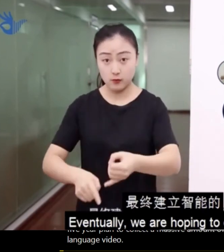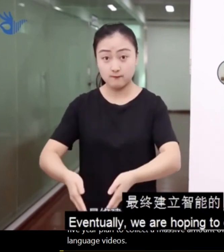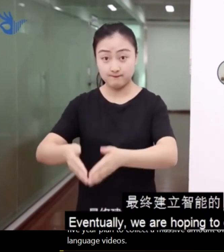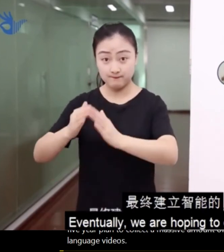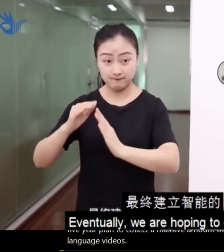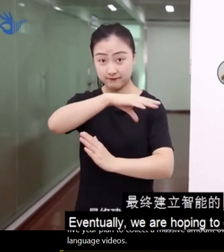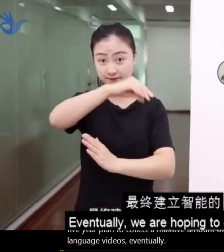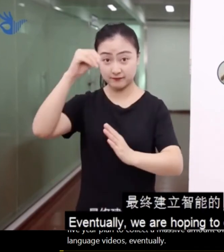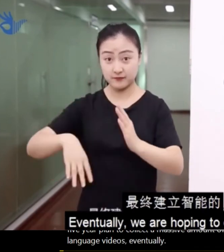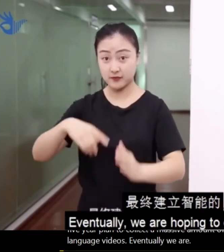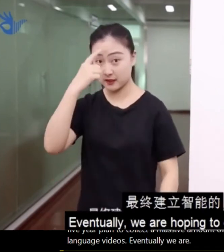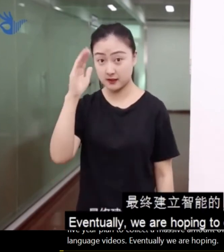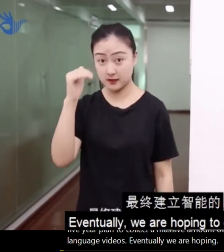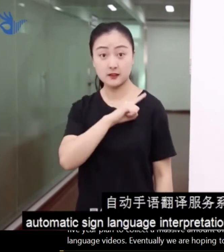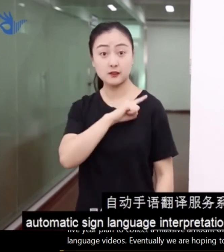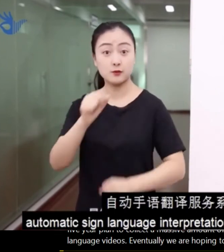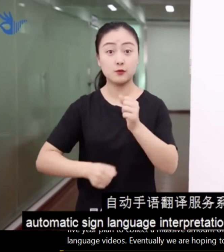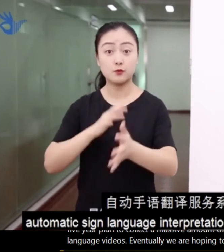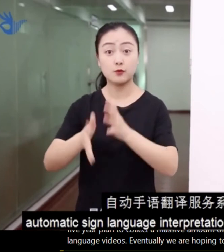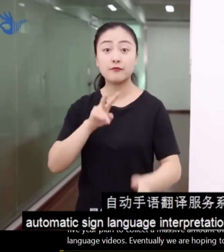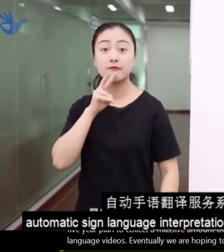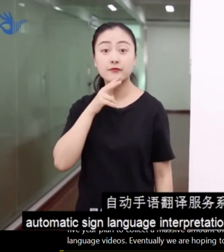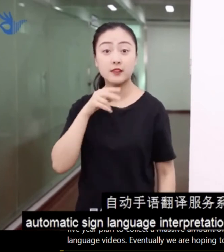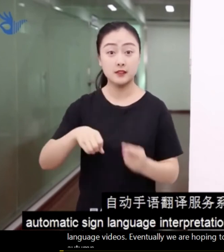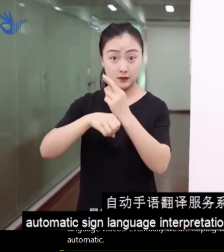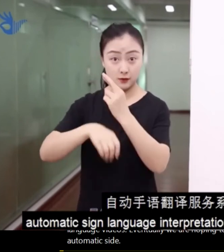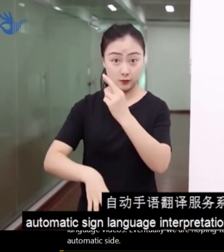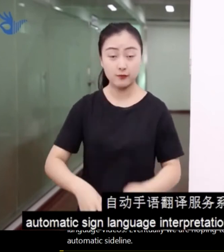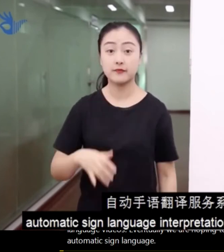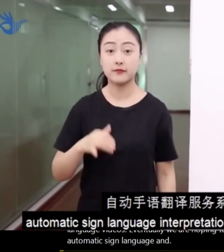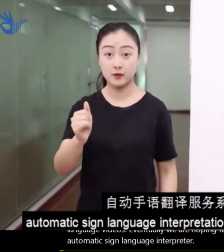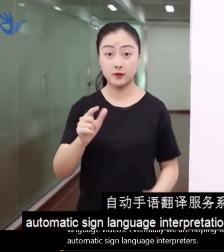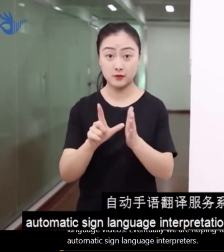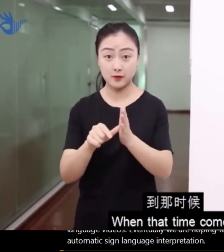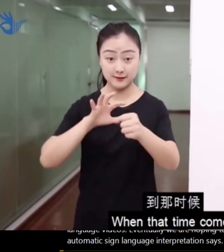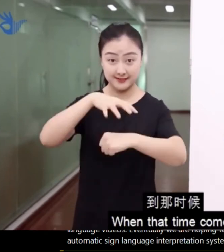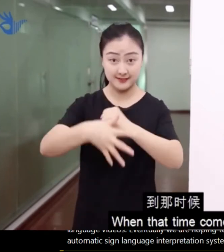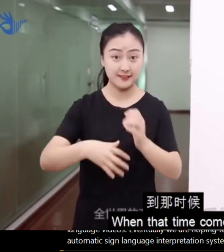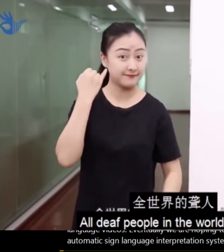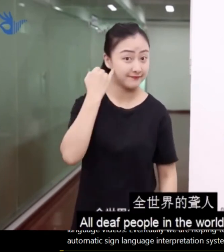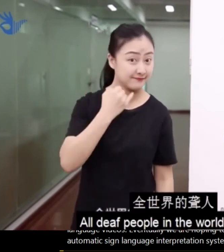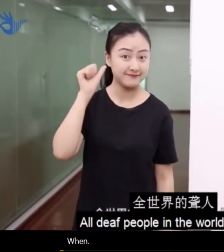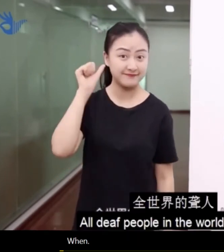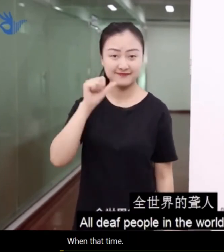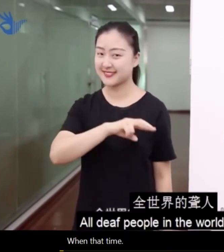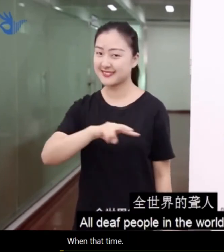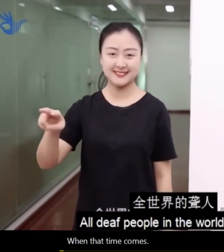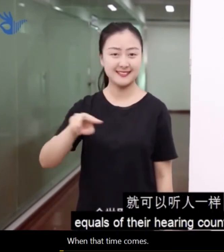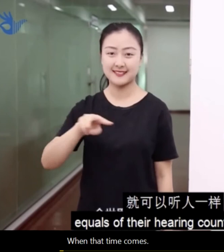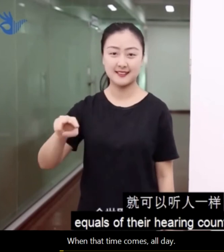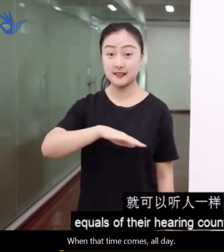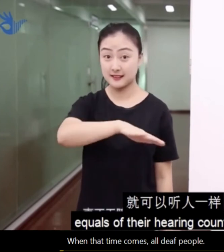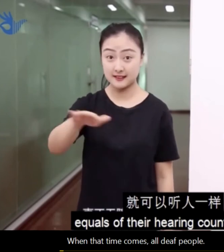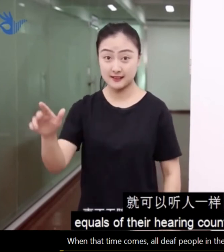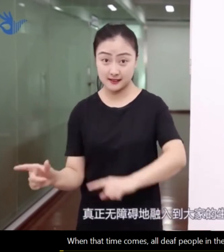videos, eventually we are hoping to create an automatic sign language interpretation system. When that time comes, all